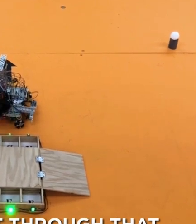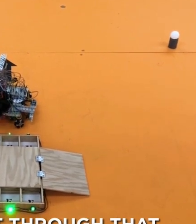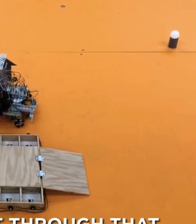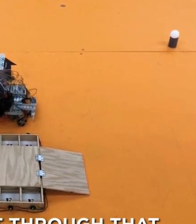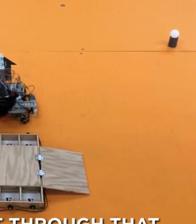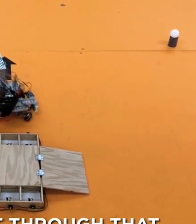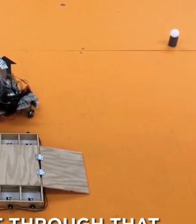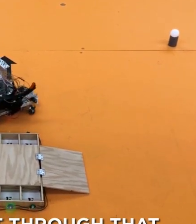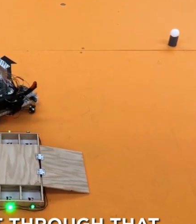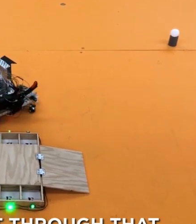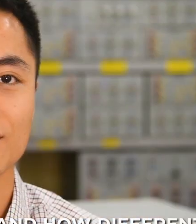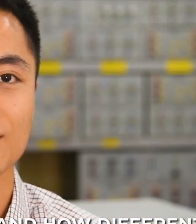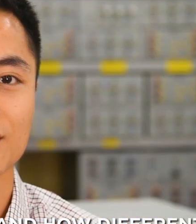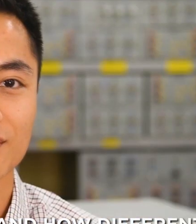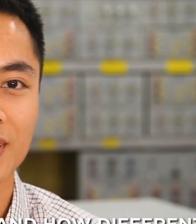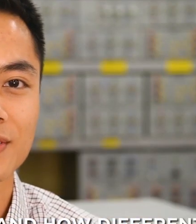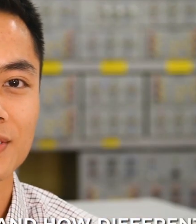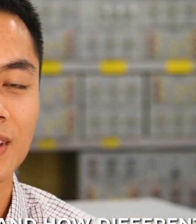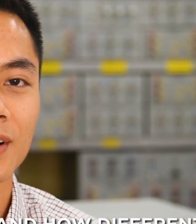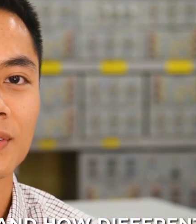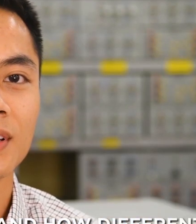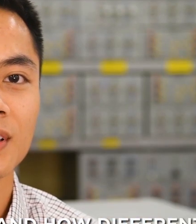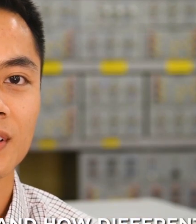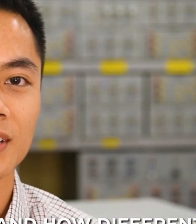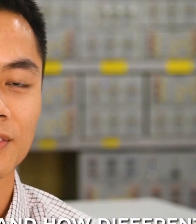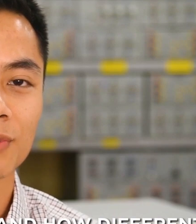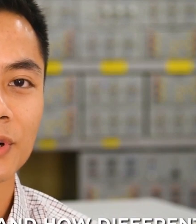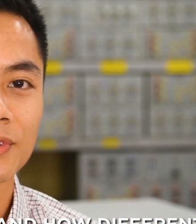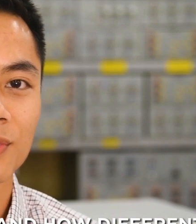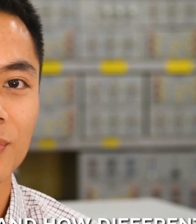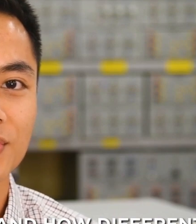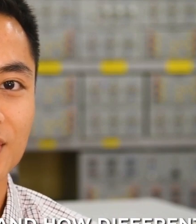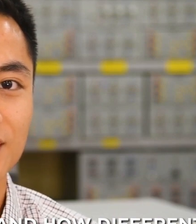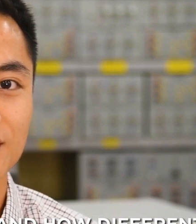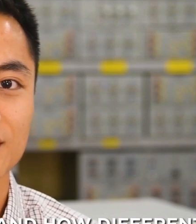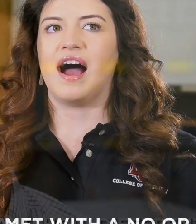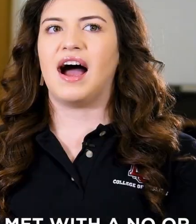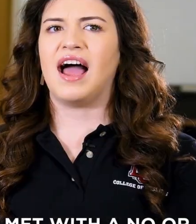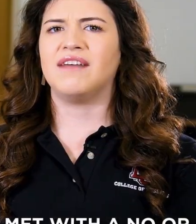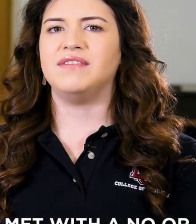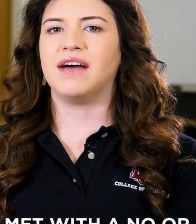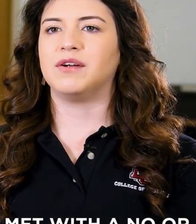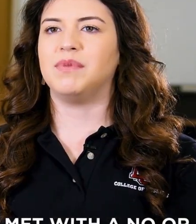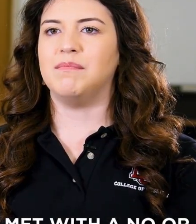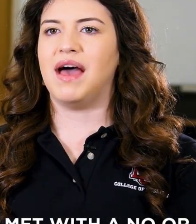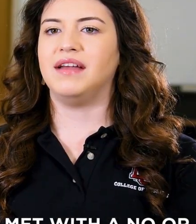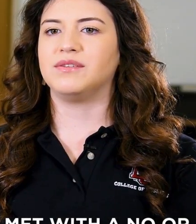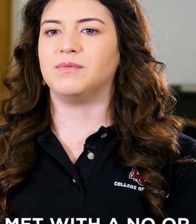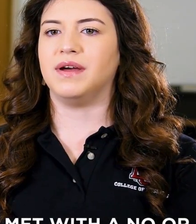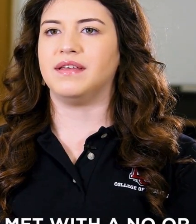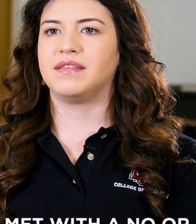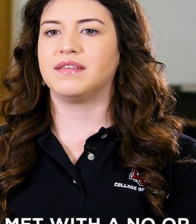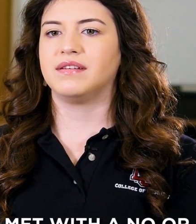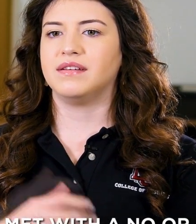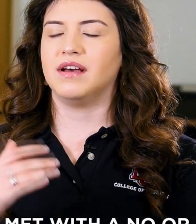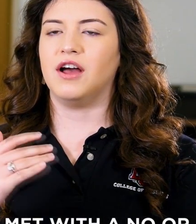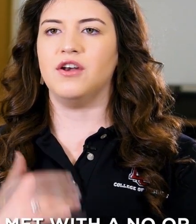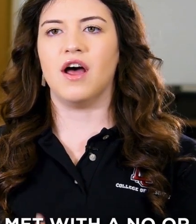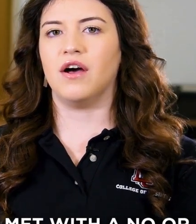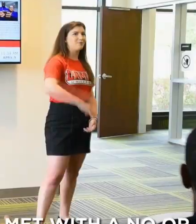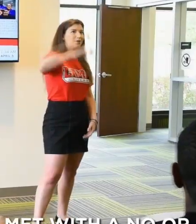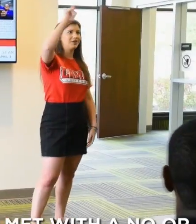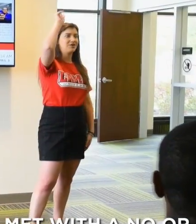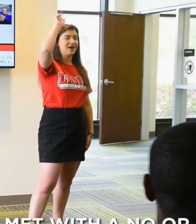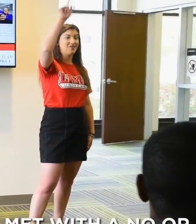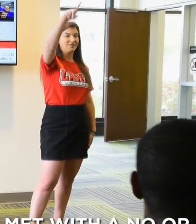lot through that experience about mechanics of different devices and how different components can work together. I have never been met with